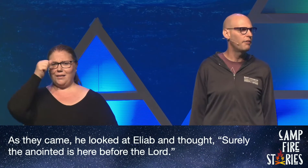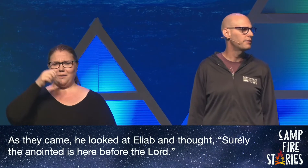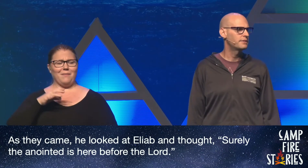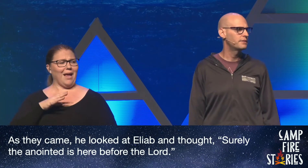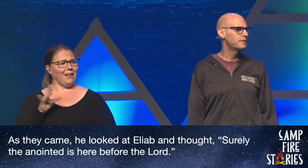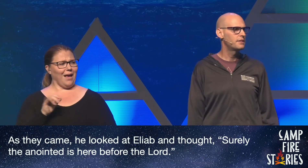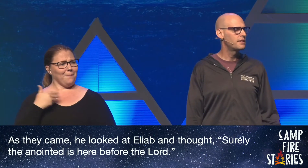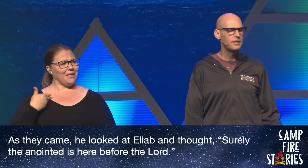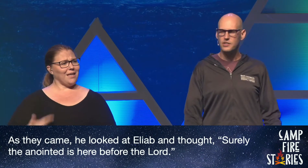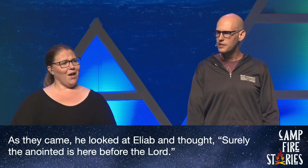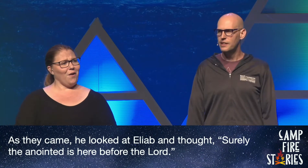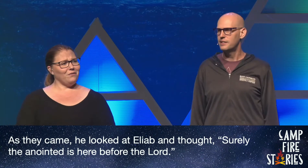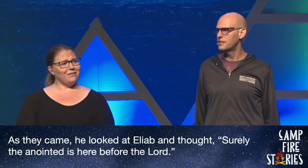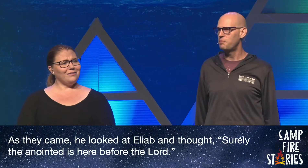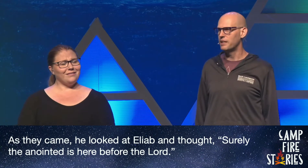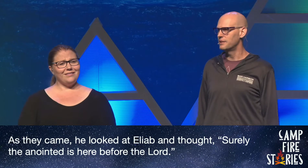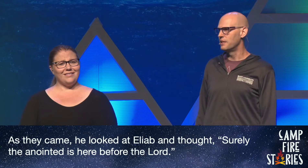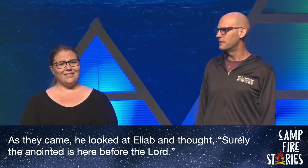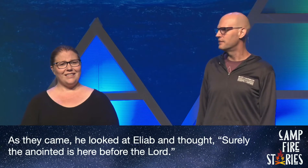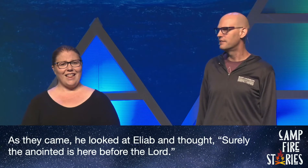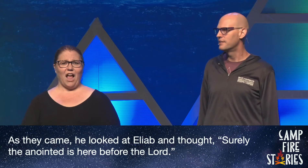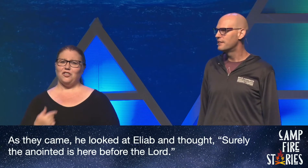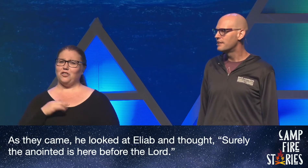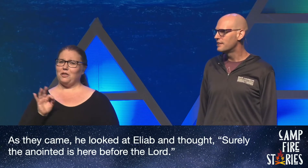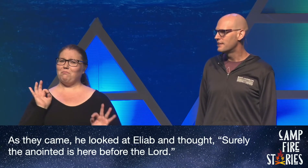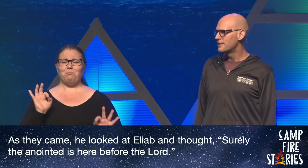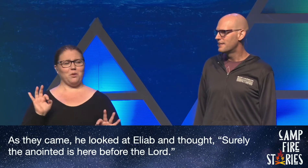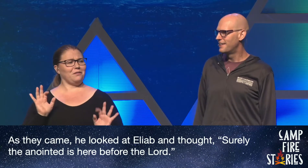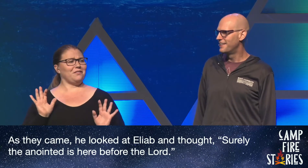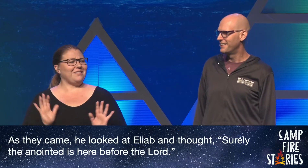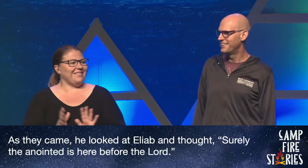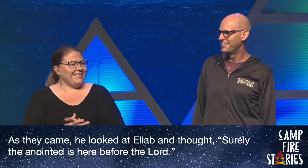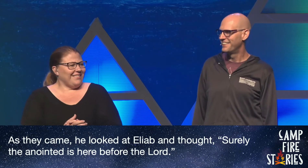myself. Just a specimen.